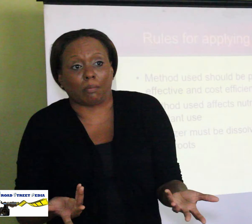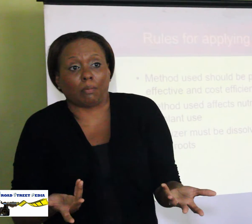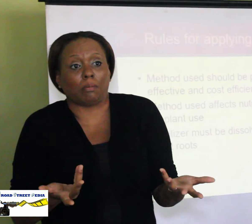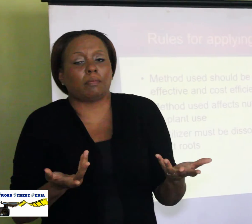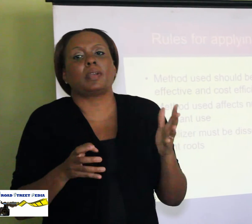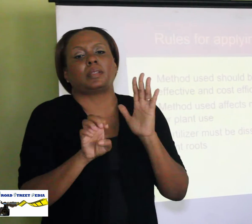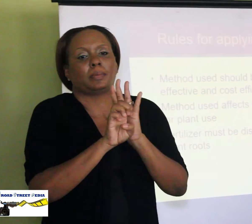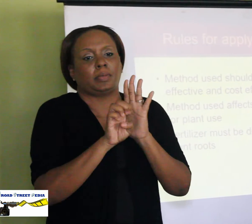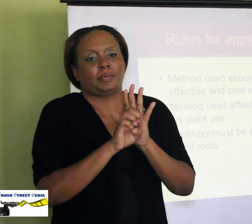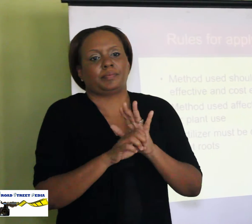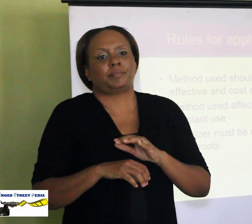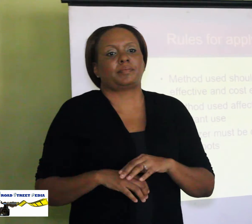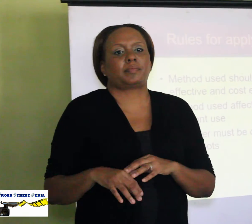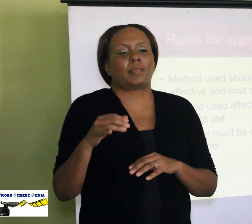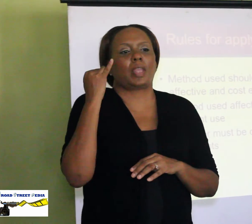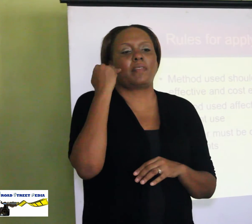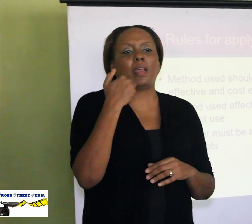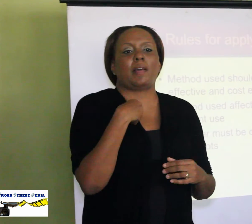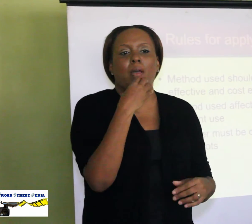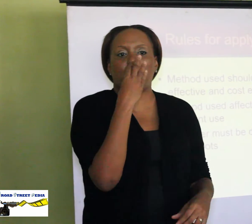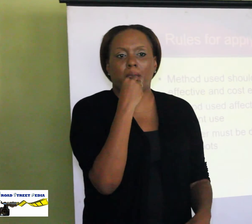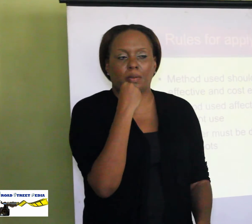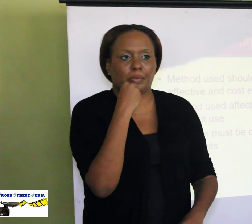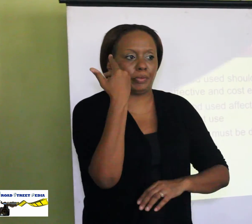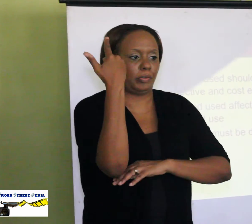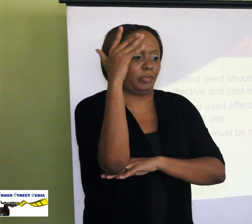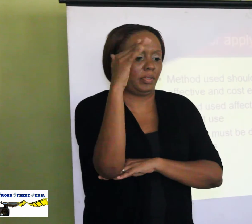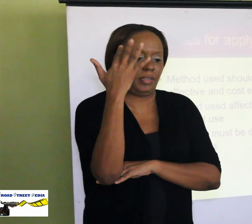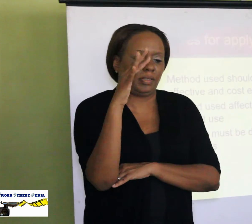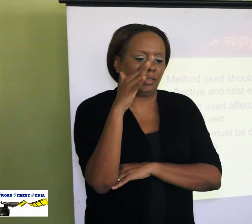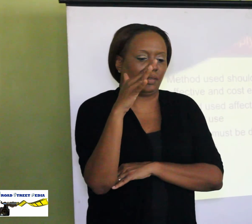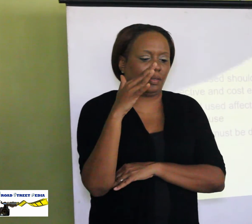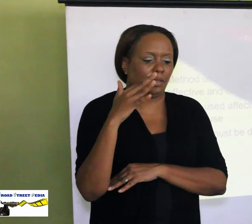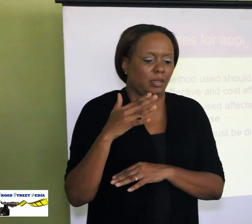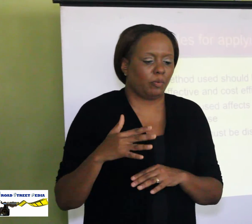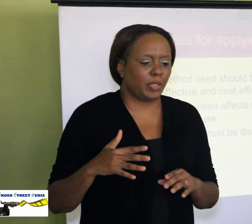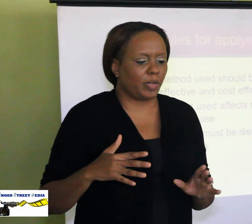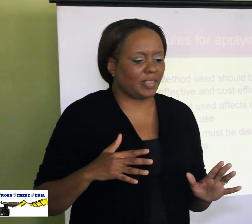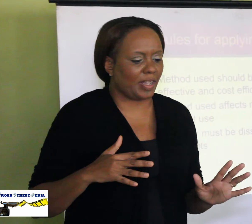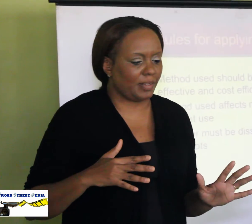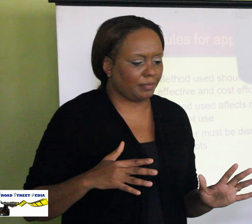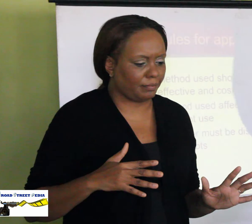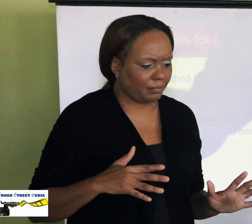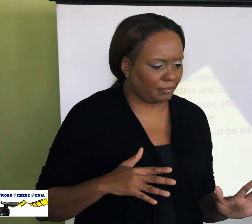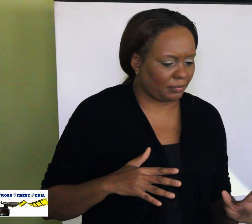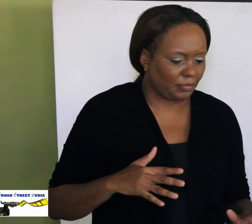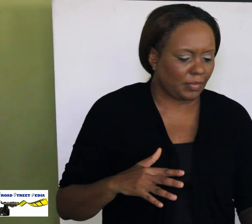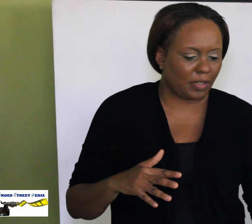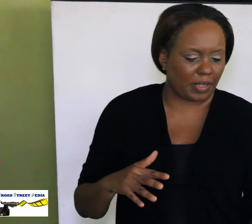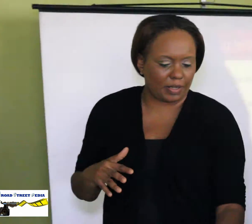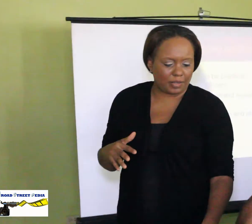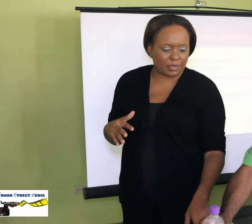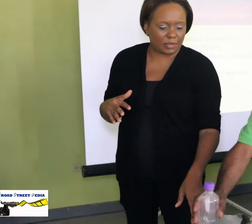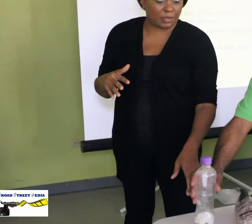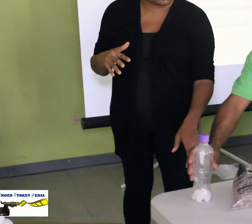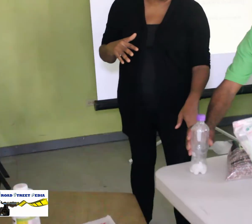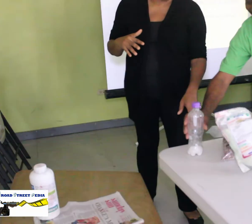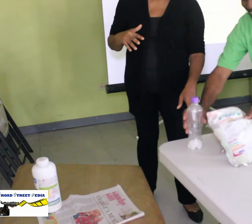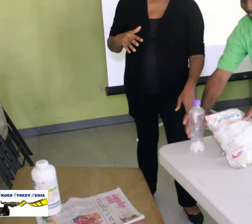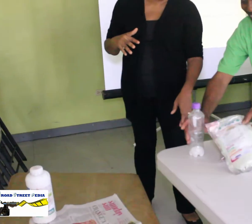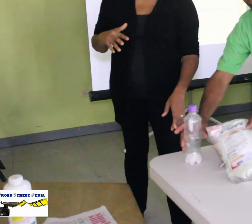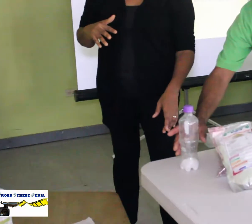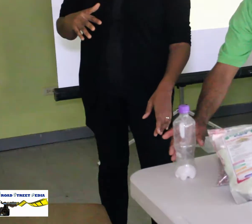Okay, for example, if you have a mango tree, I won't recommend foliar feed. Which one's that?